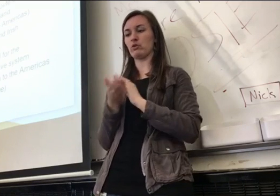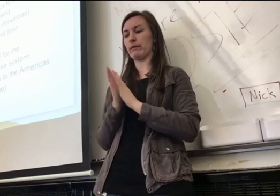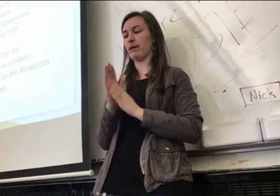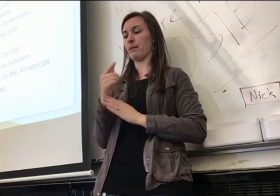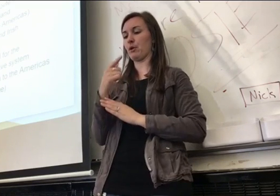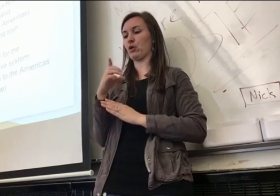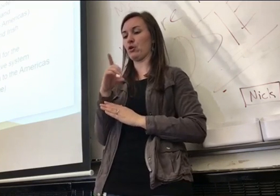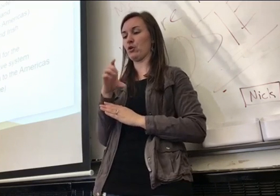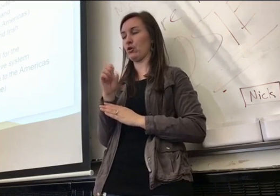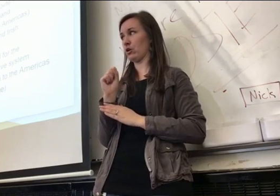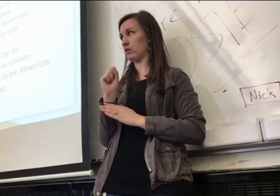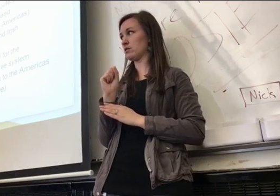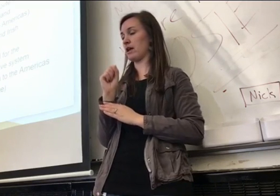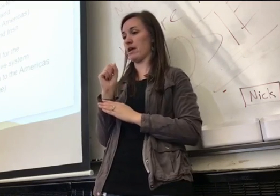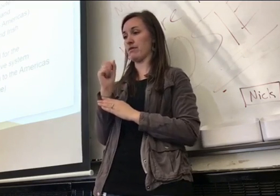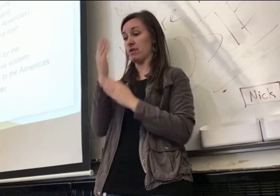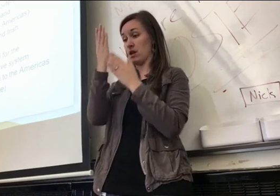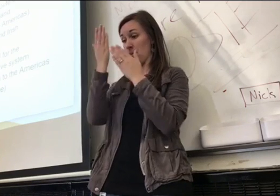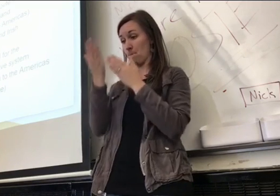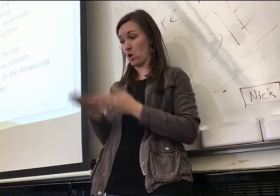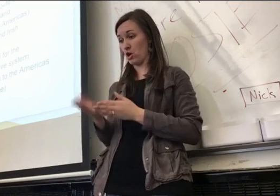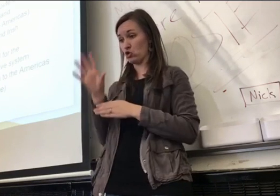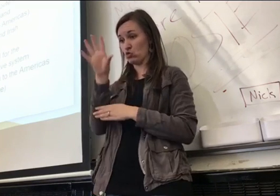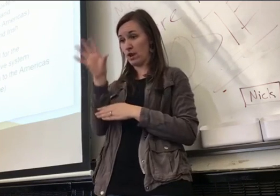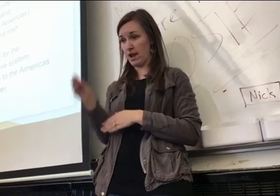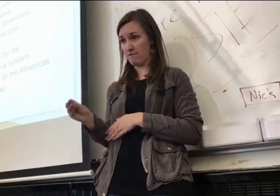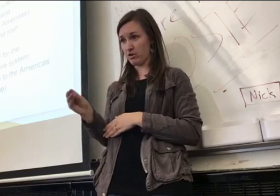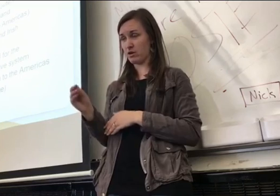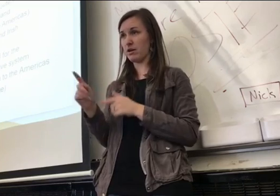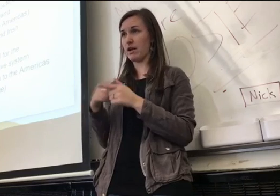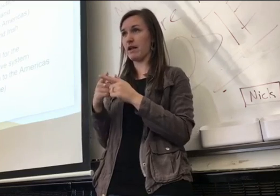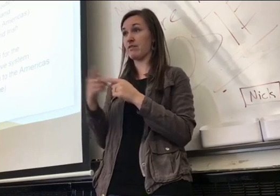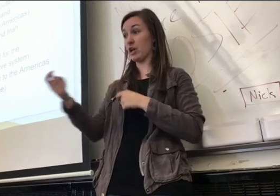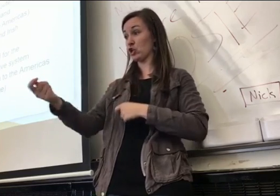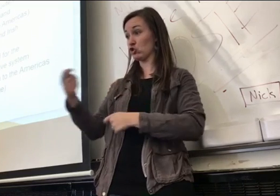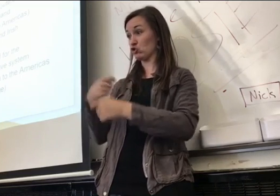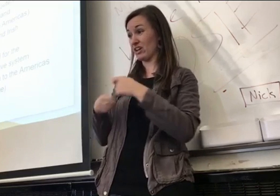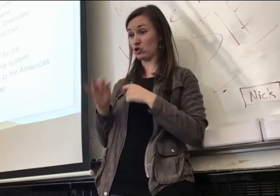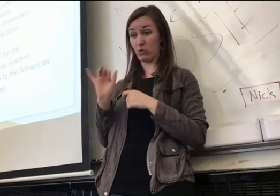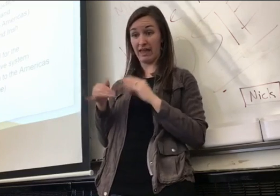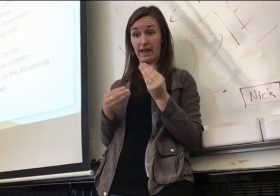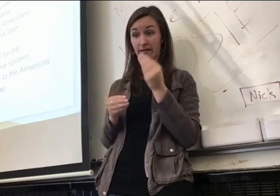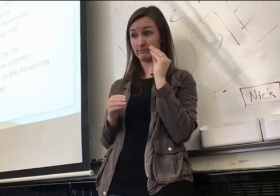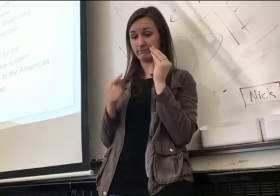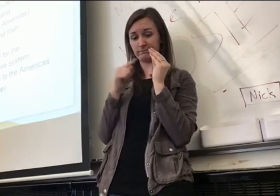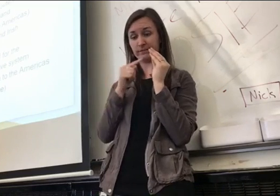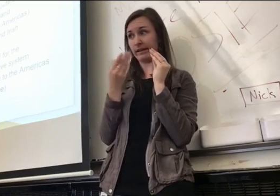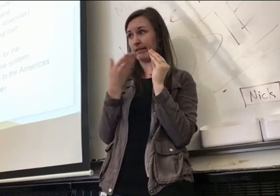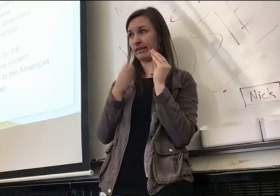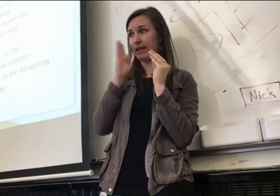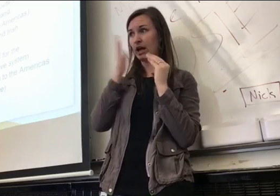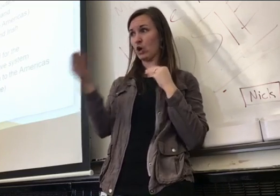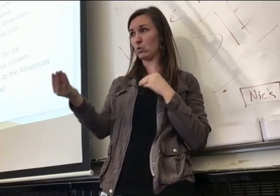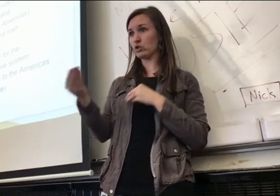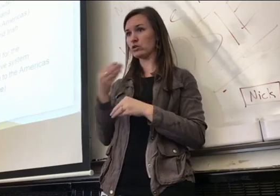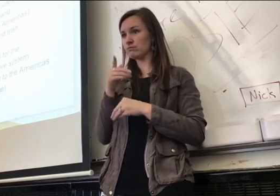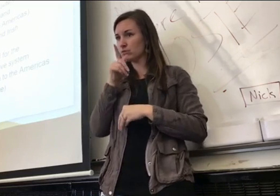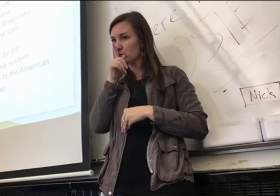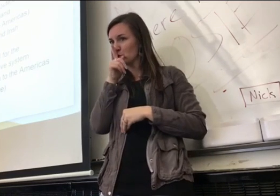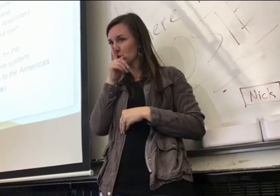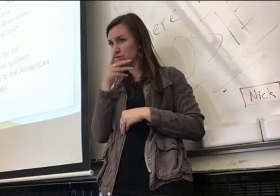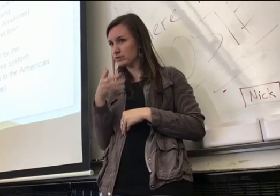brought down into Africa, and they are then traded for slaves. Shh. Hey, boys.